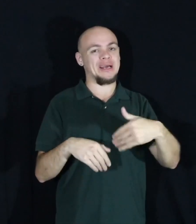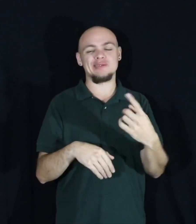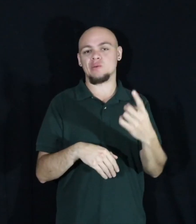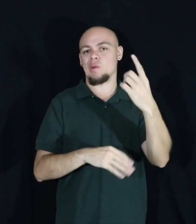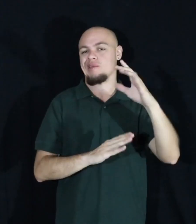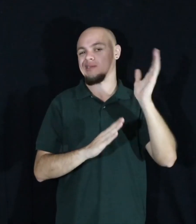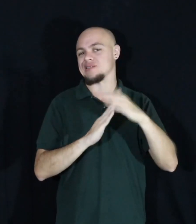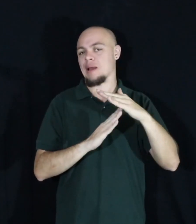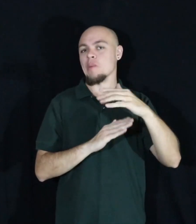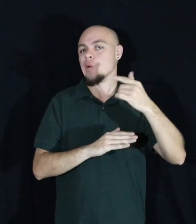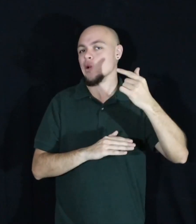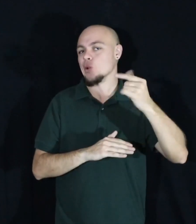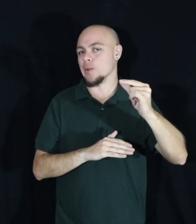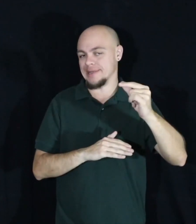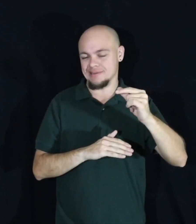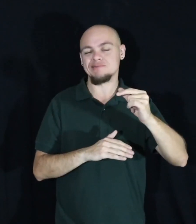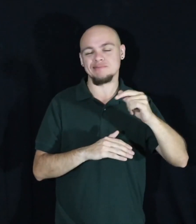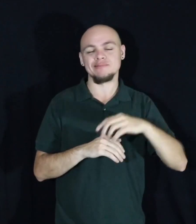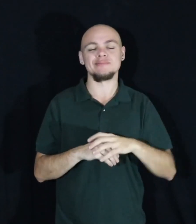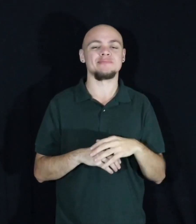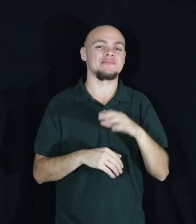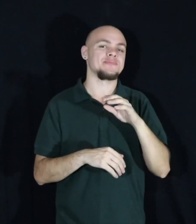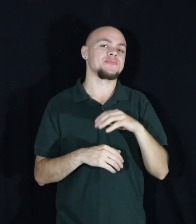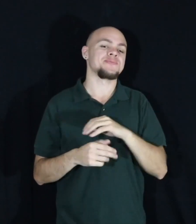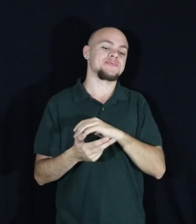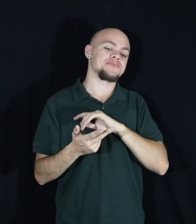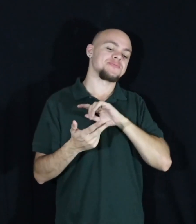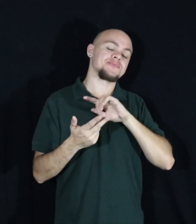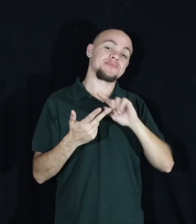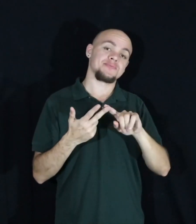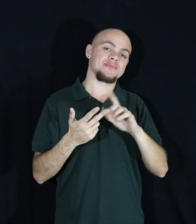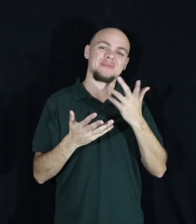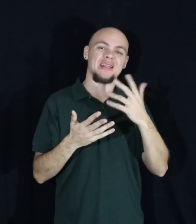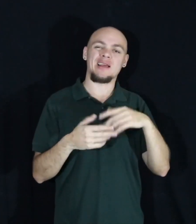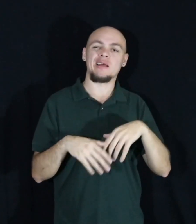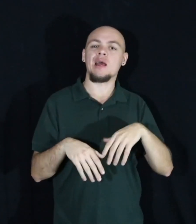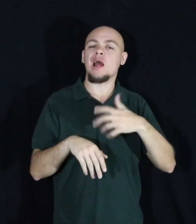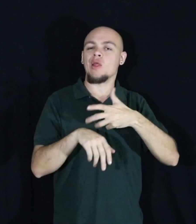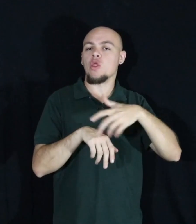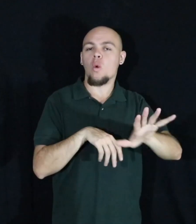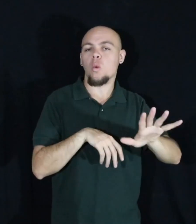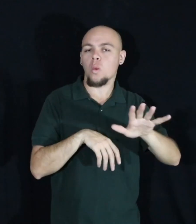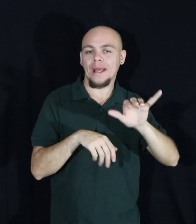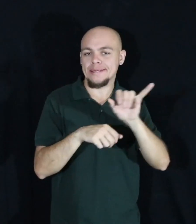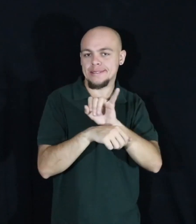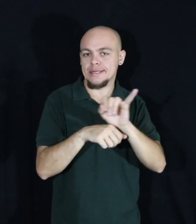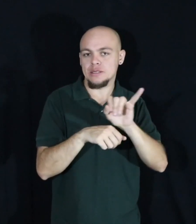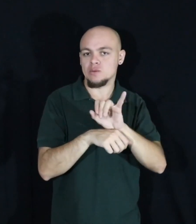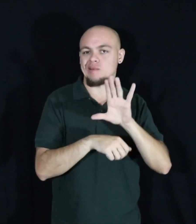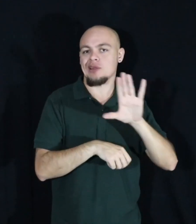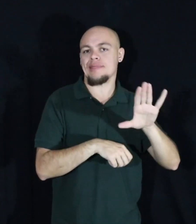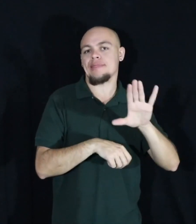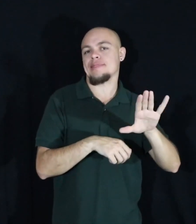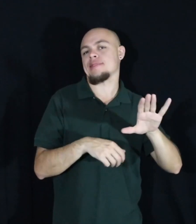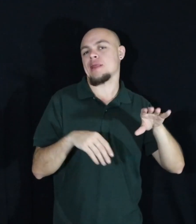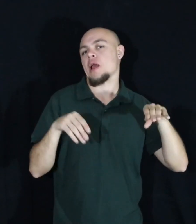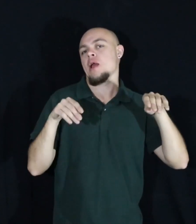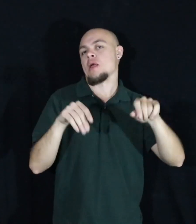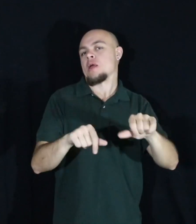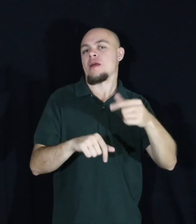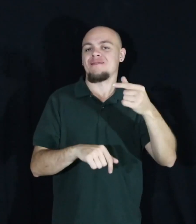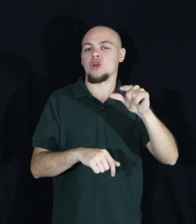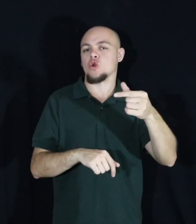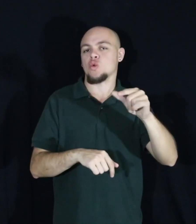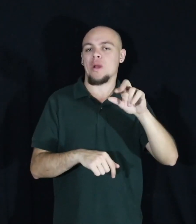all of the country. And we stopped arguing with the waste industry about their contribution to greenhouse